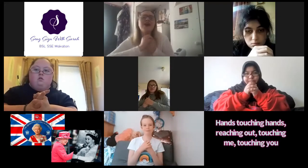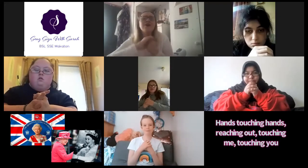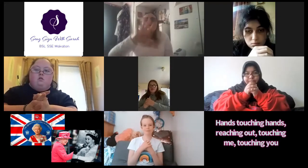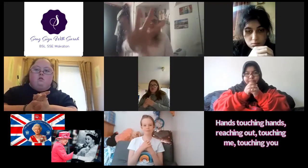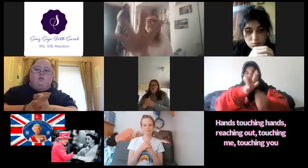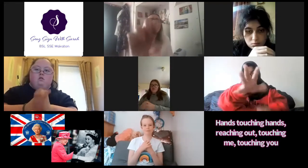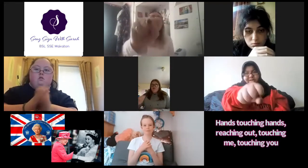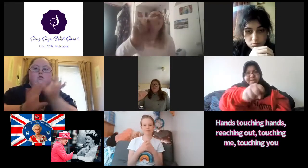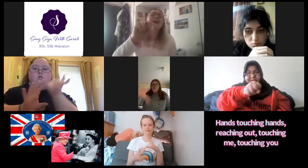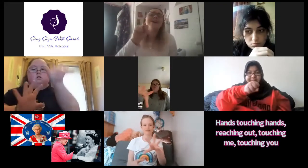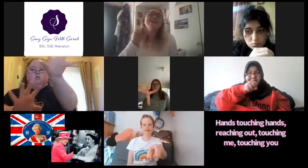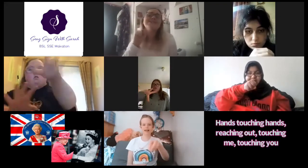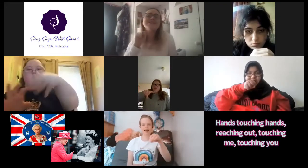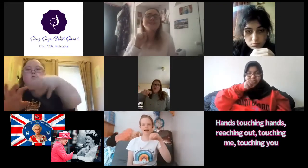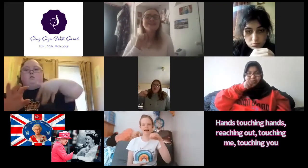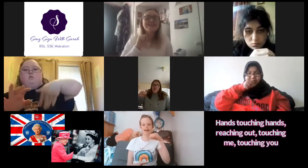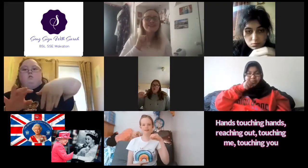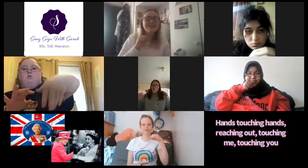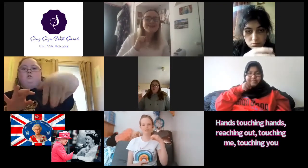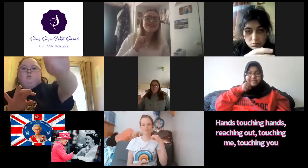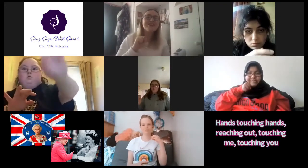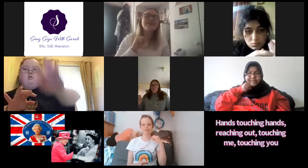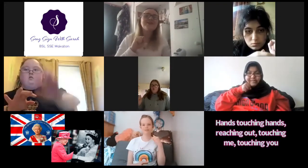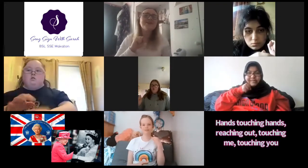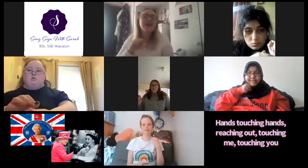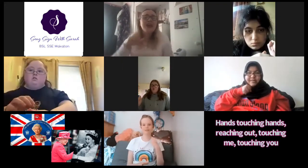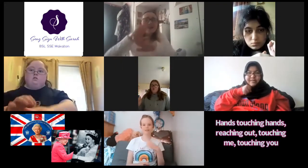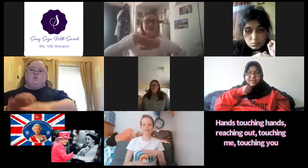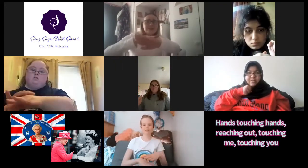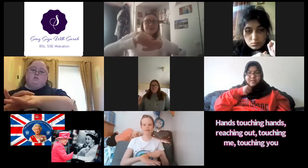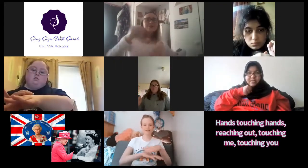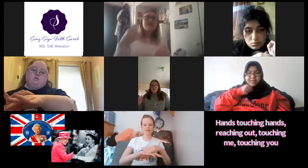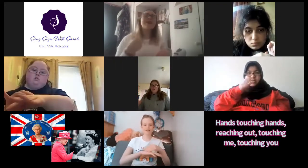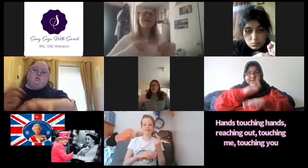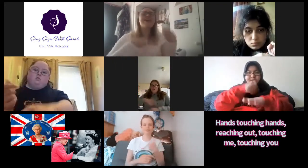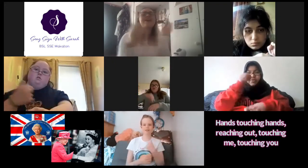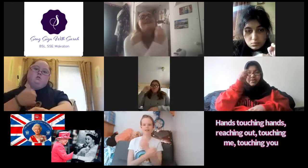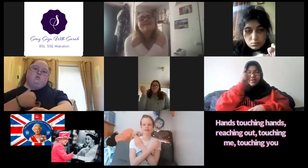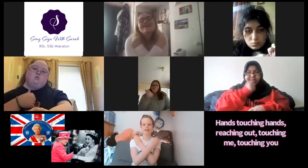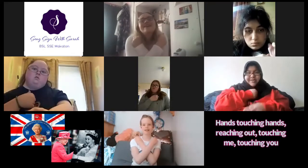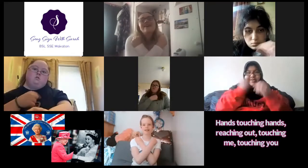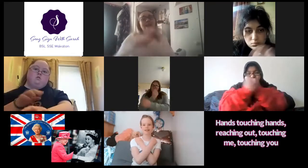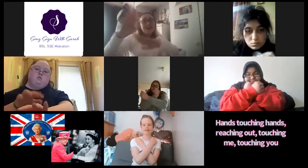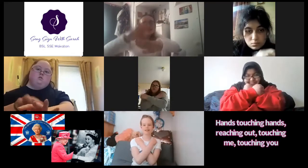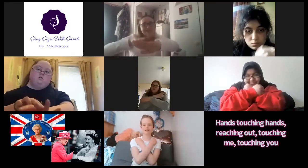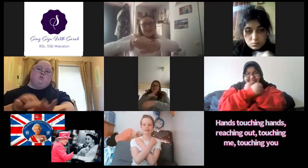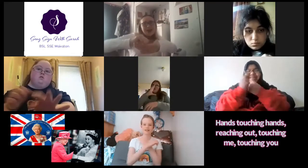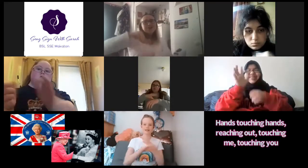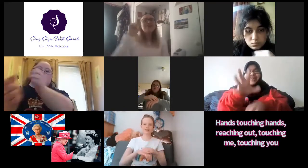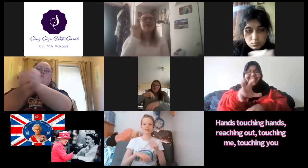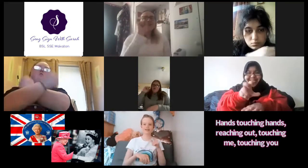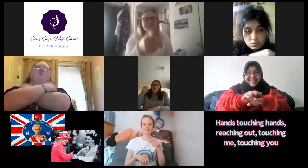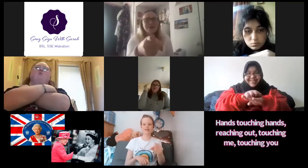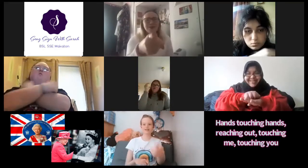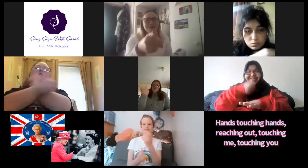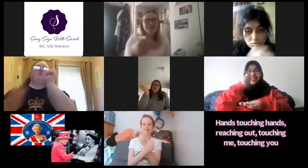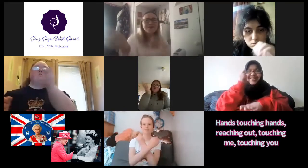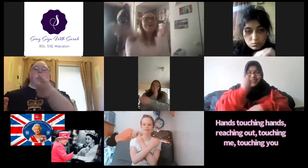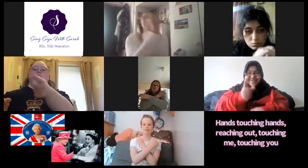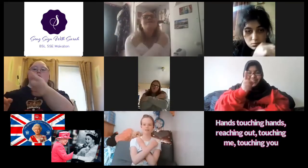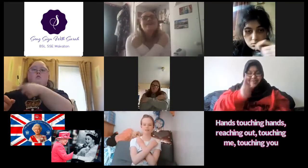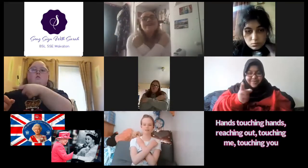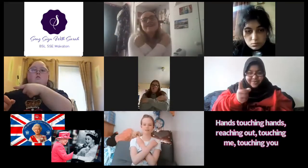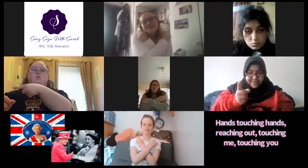Reaching out Touching me Touching